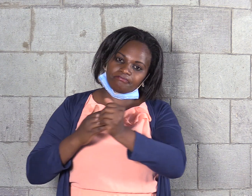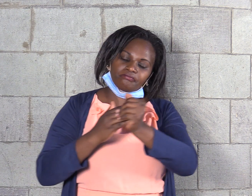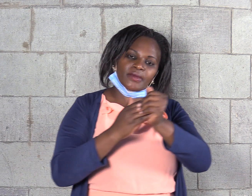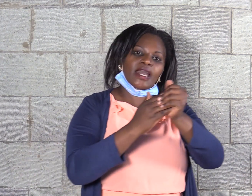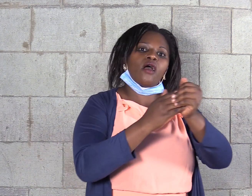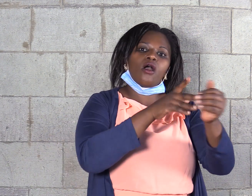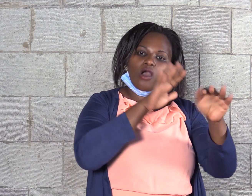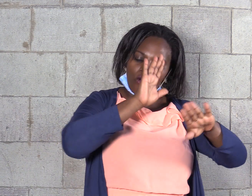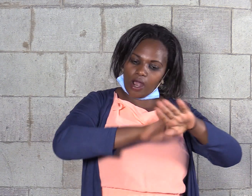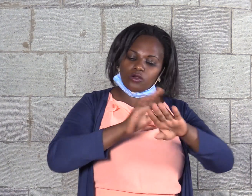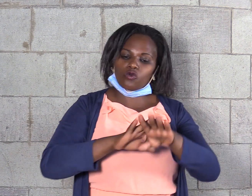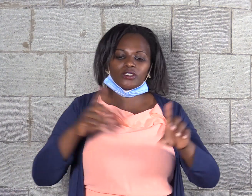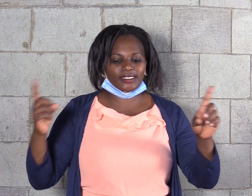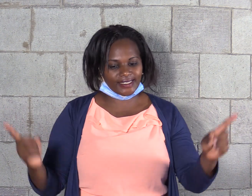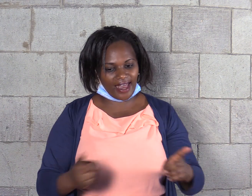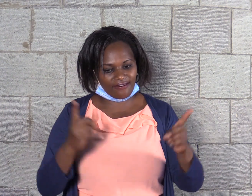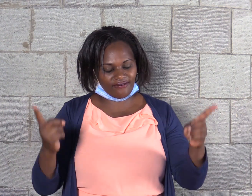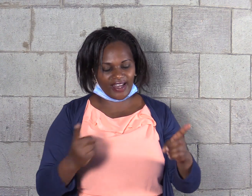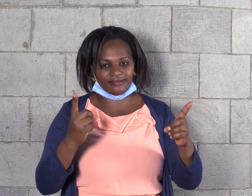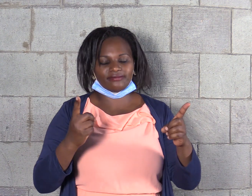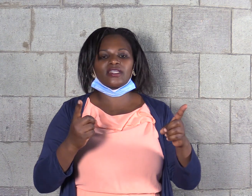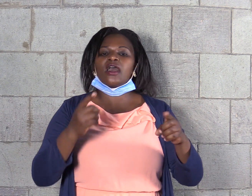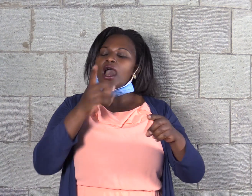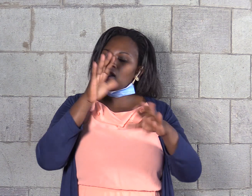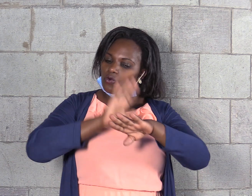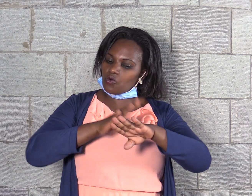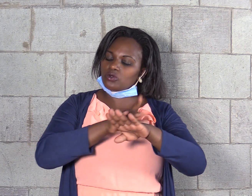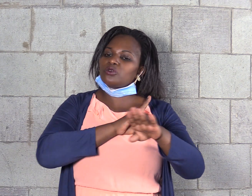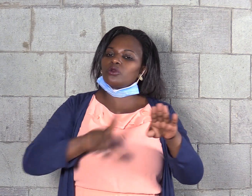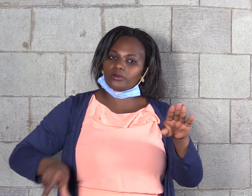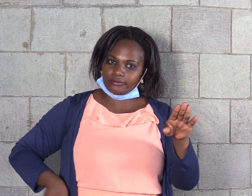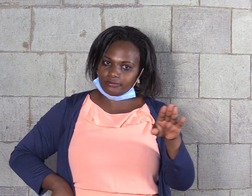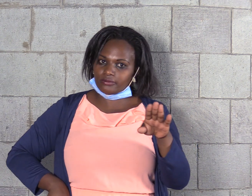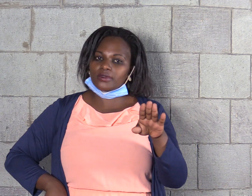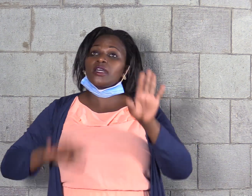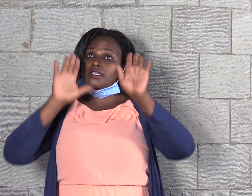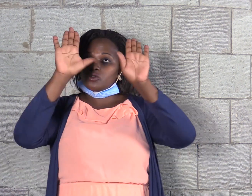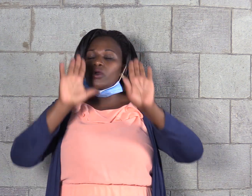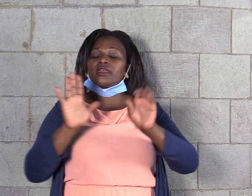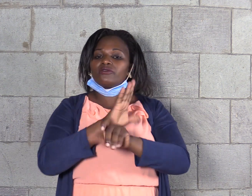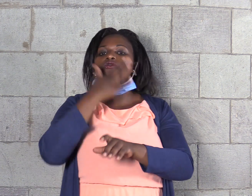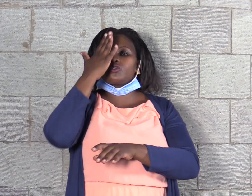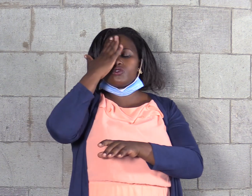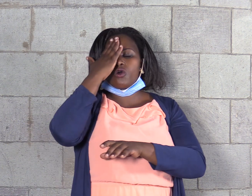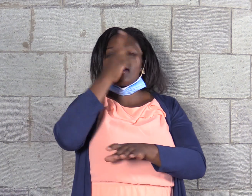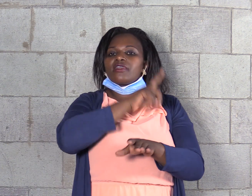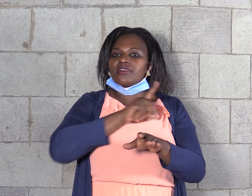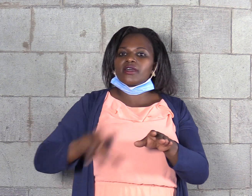our good shepherd. He is our good Lord. It's wonderful to know that the Lord being a mightier